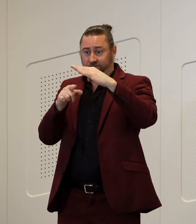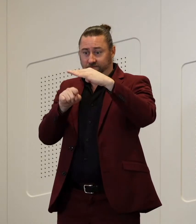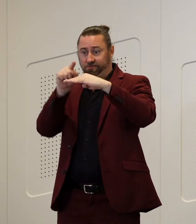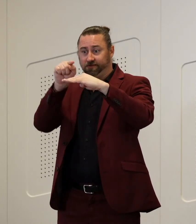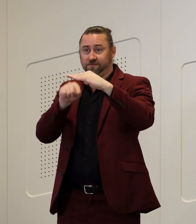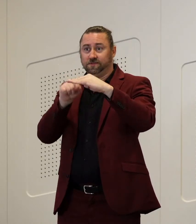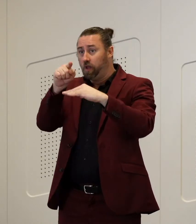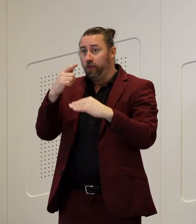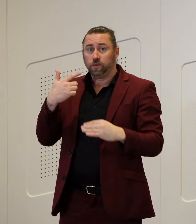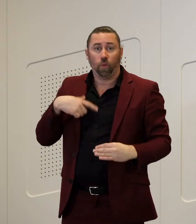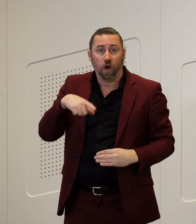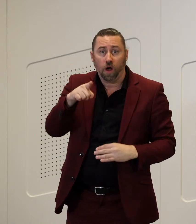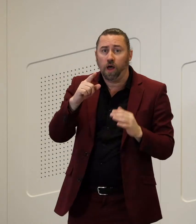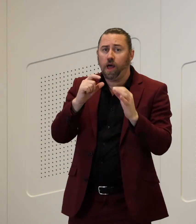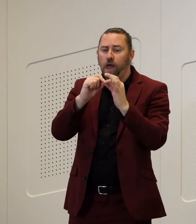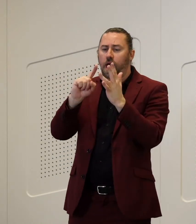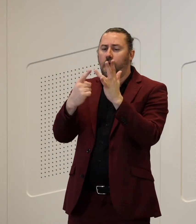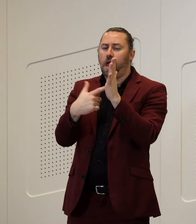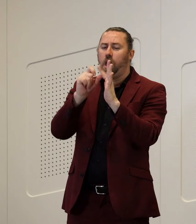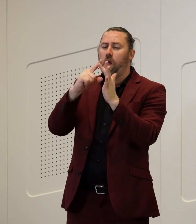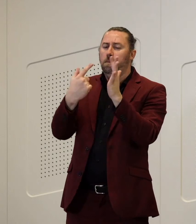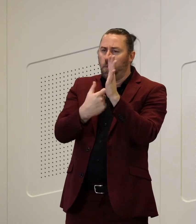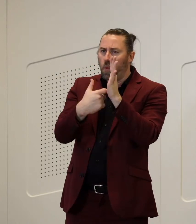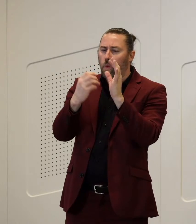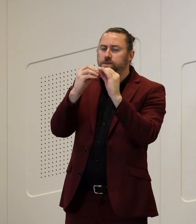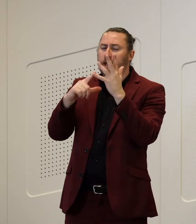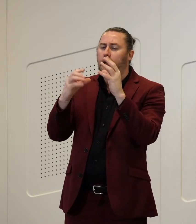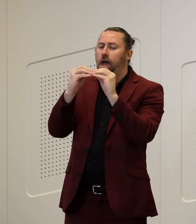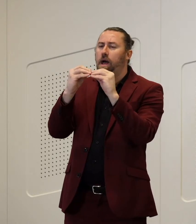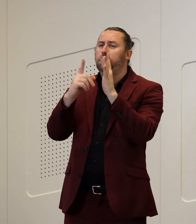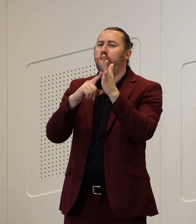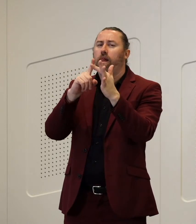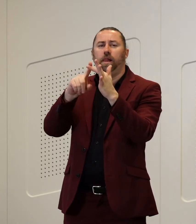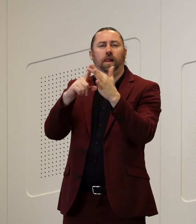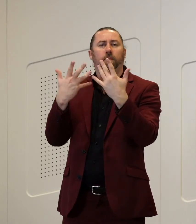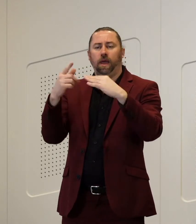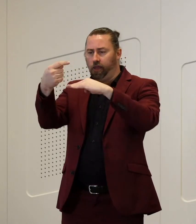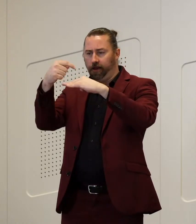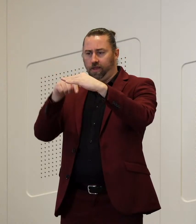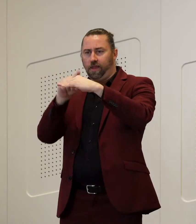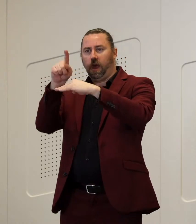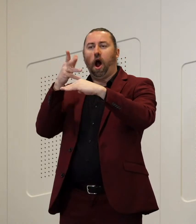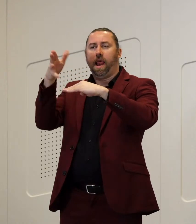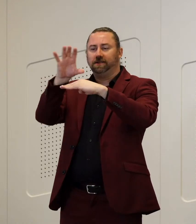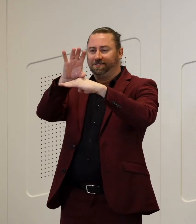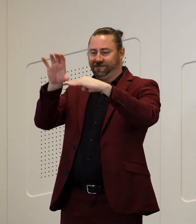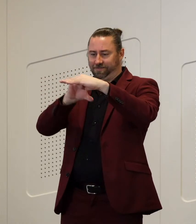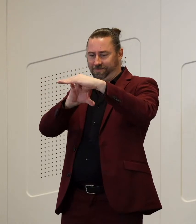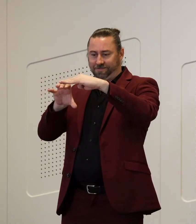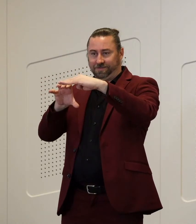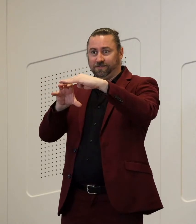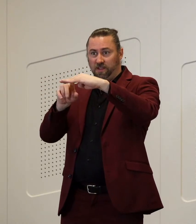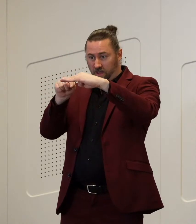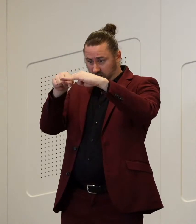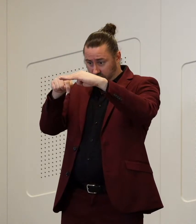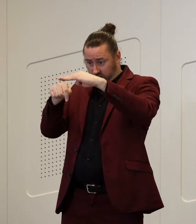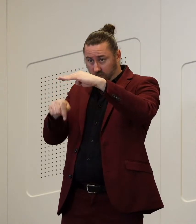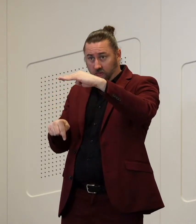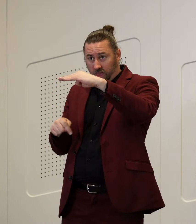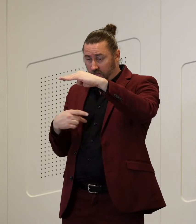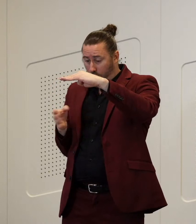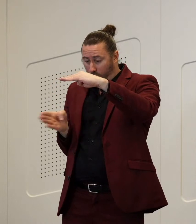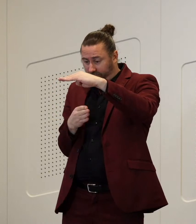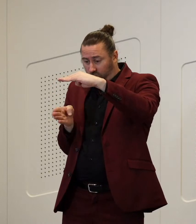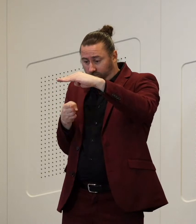travel up to Queensland for those essential reasons. If we see people travelling for non-essential reasons, then we'll have